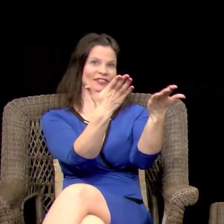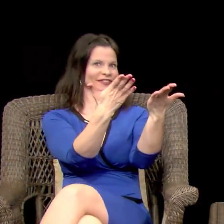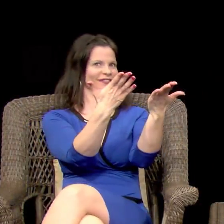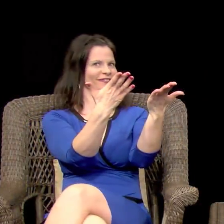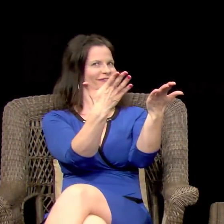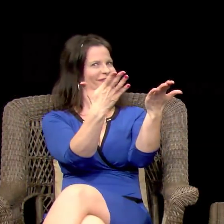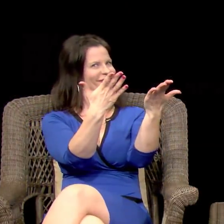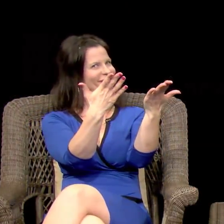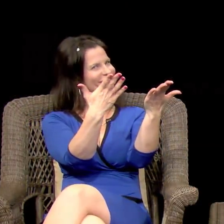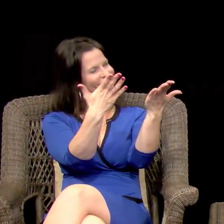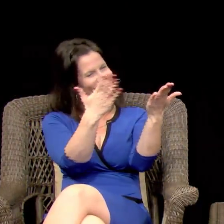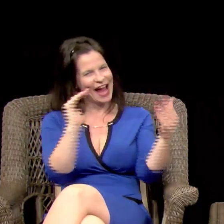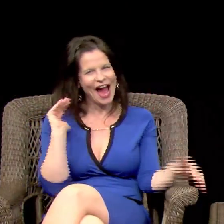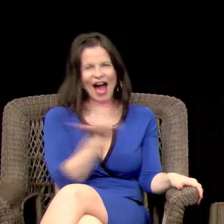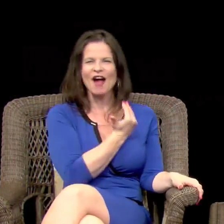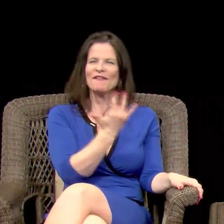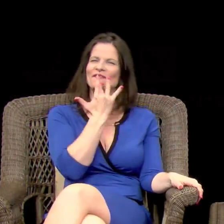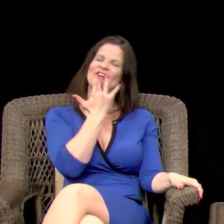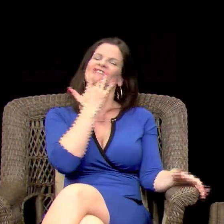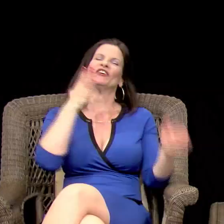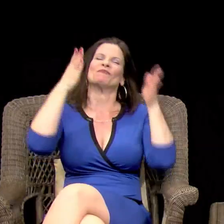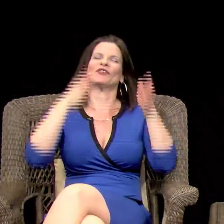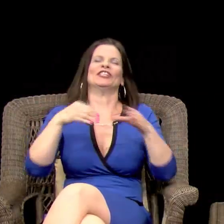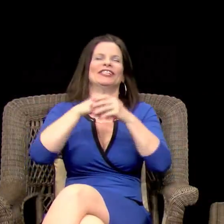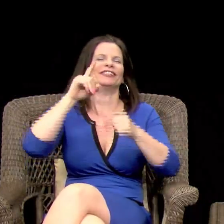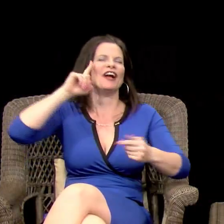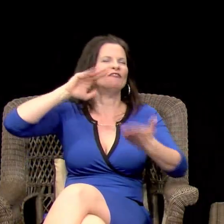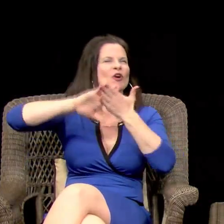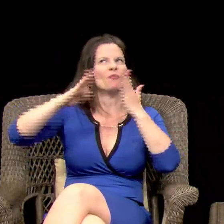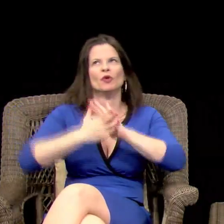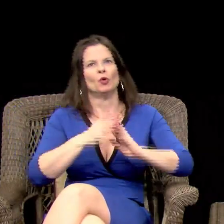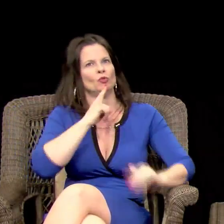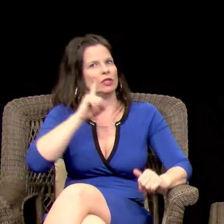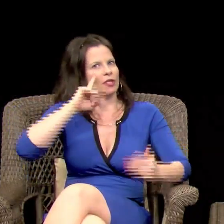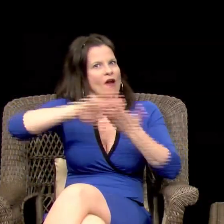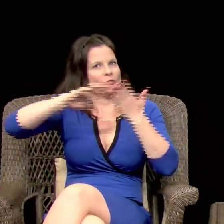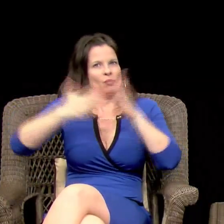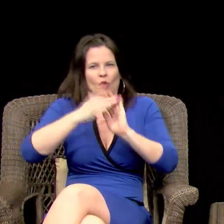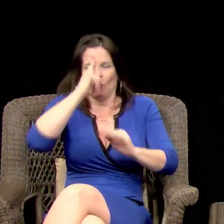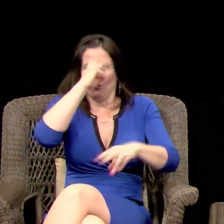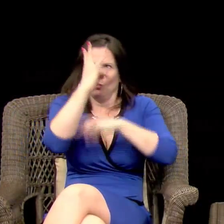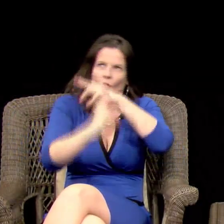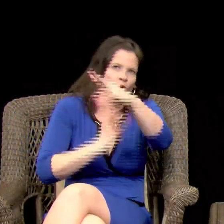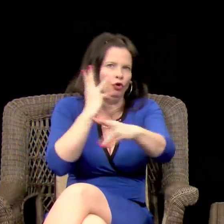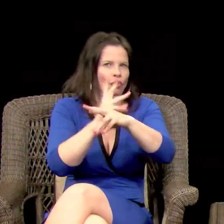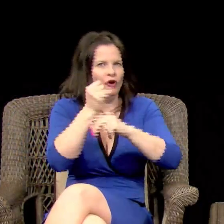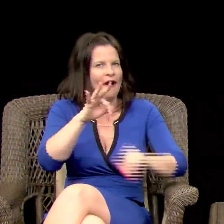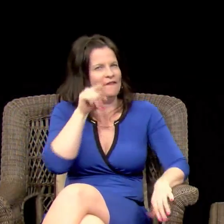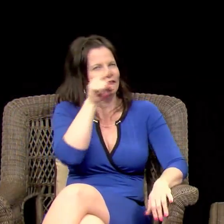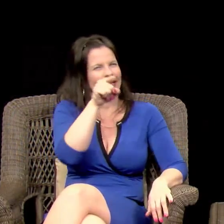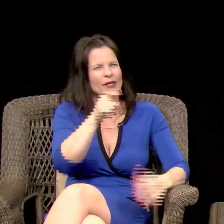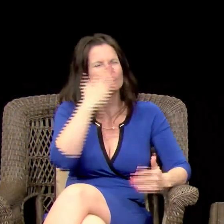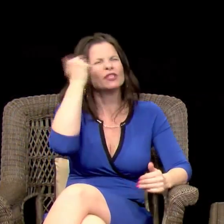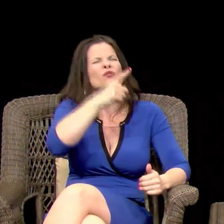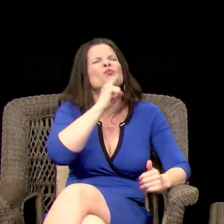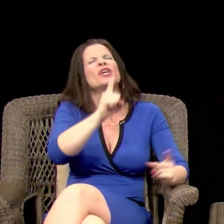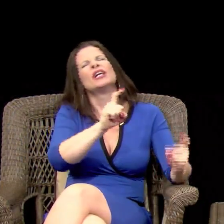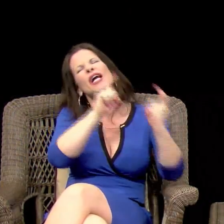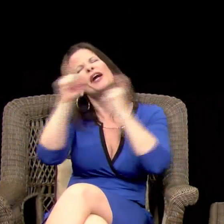And here he is. Our favorite person in the deaf community, really the world,